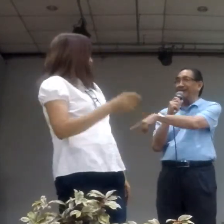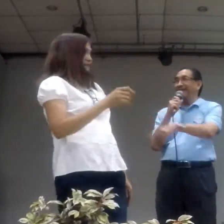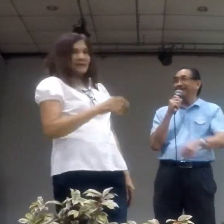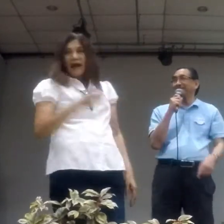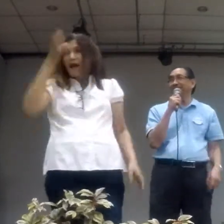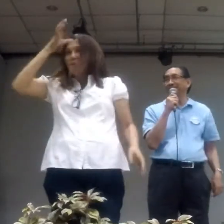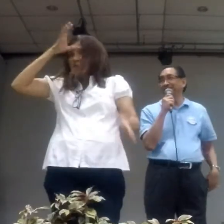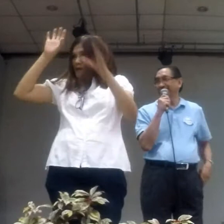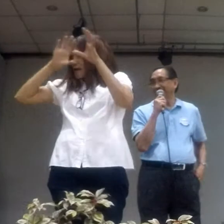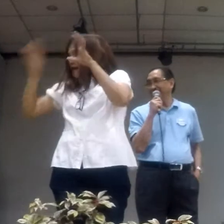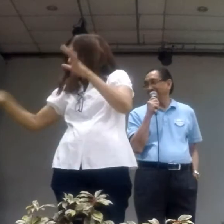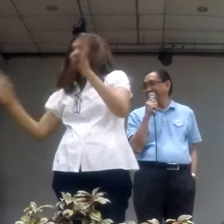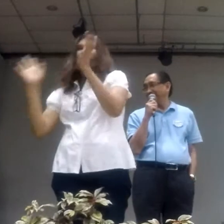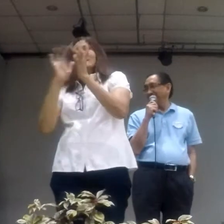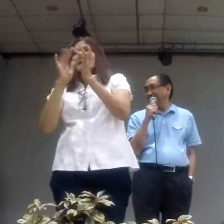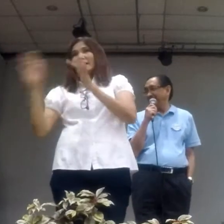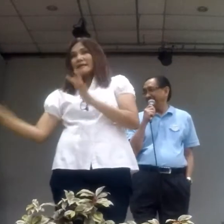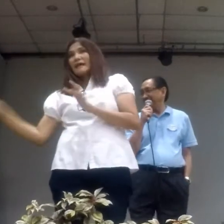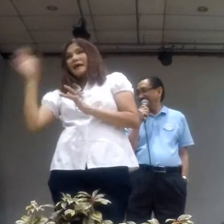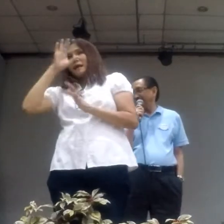computer.